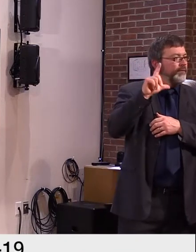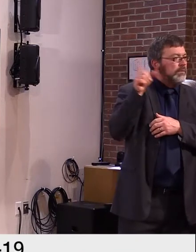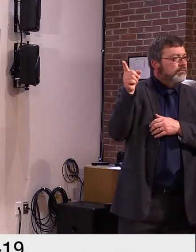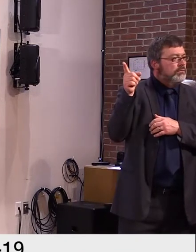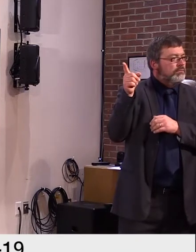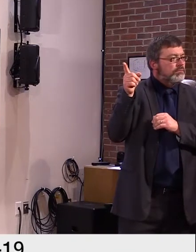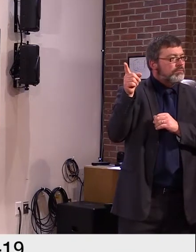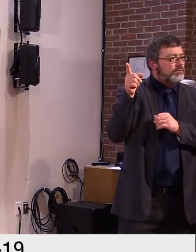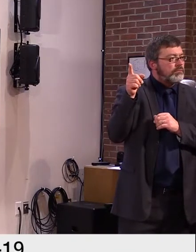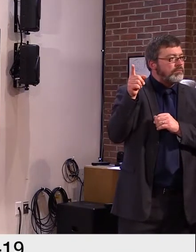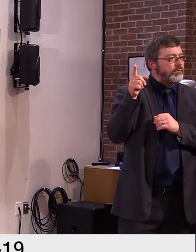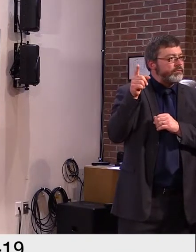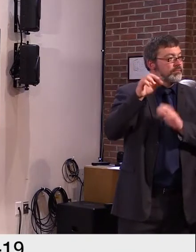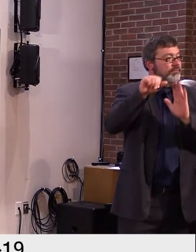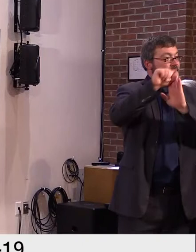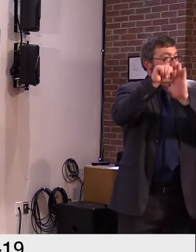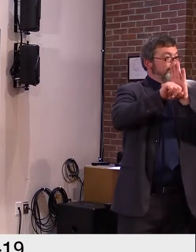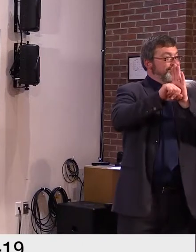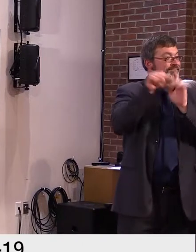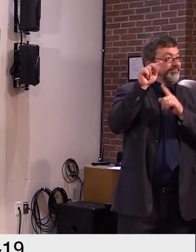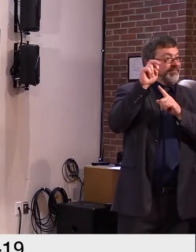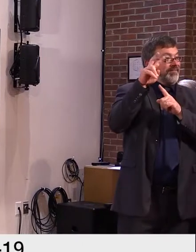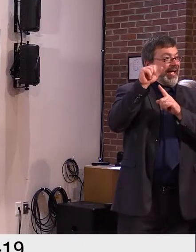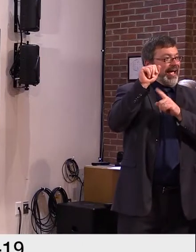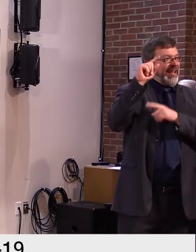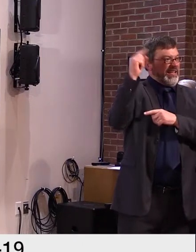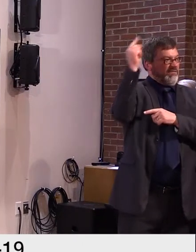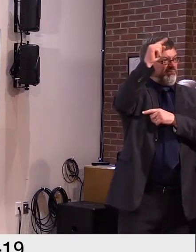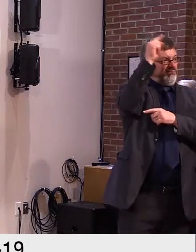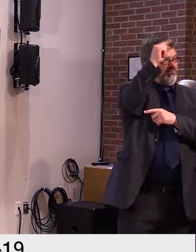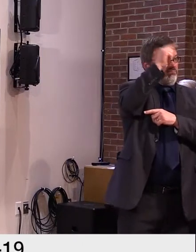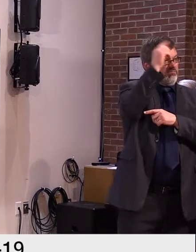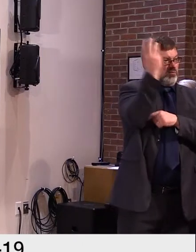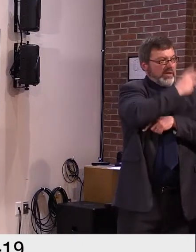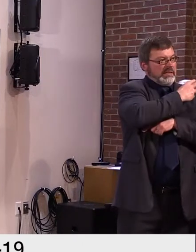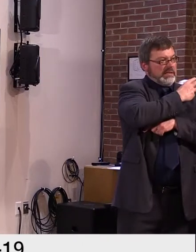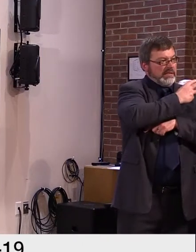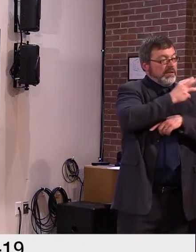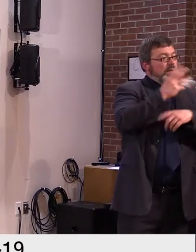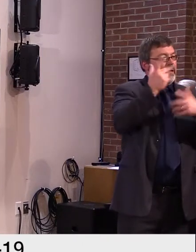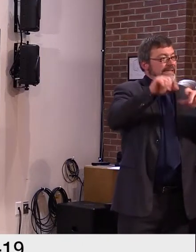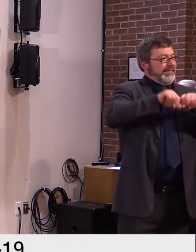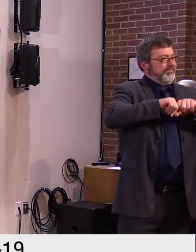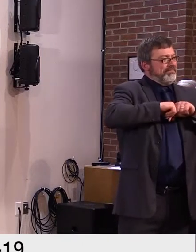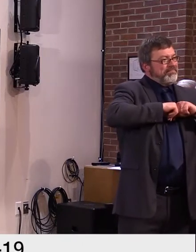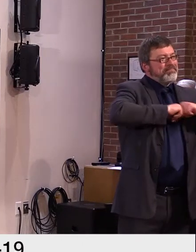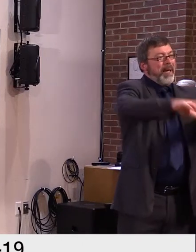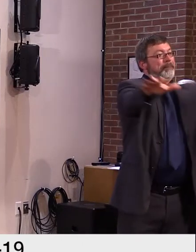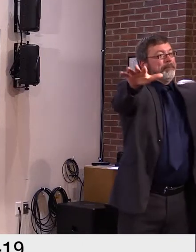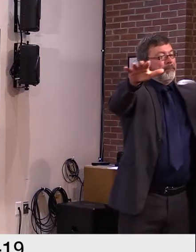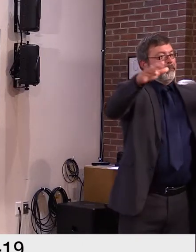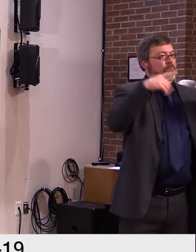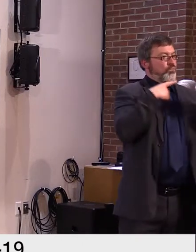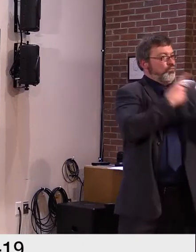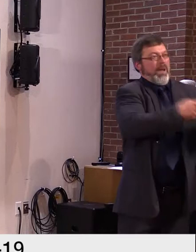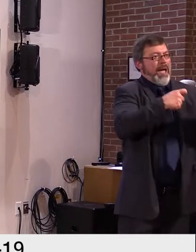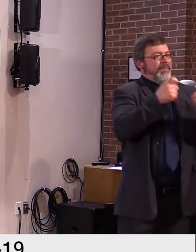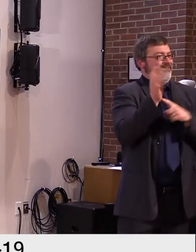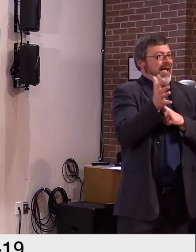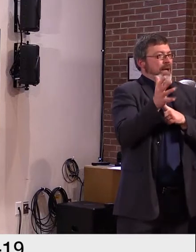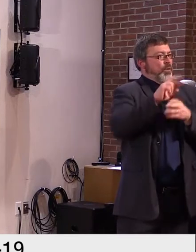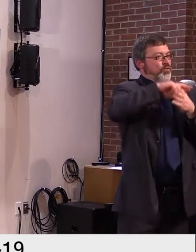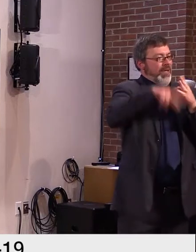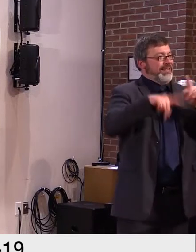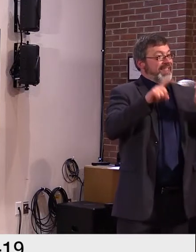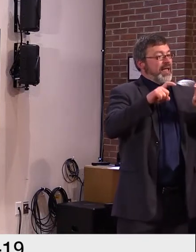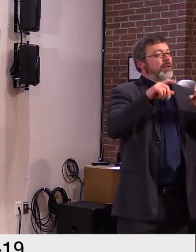use of rapid COVID tests, the antigen tests in nursing homes. And I'm curious about whether the